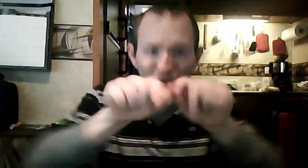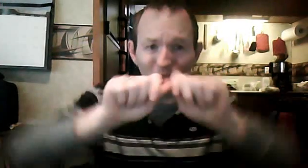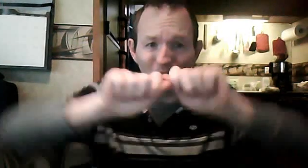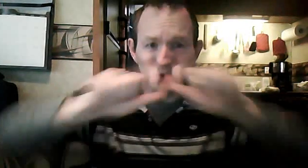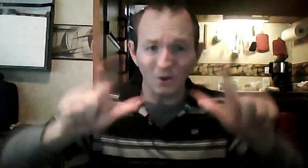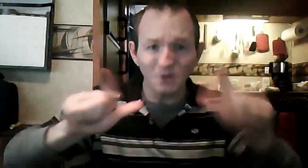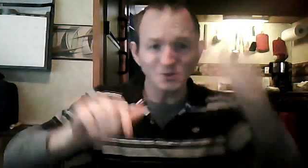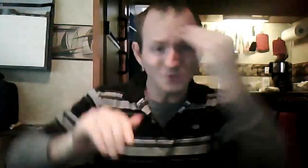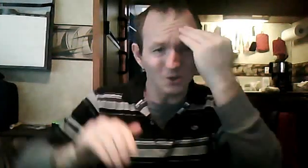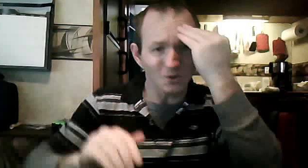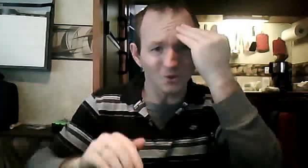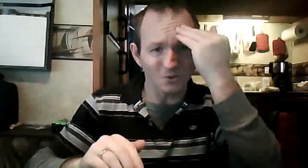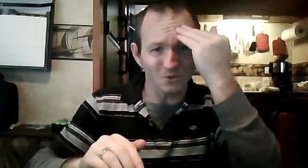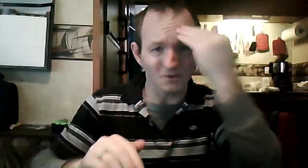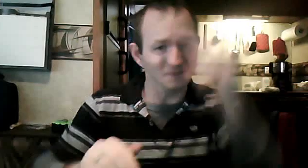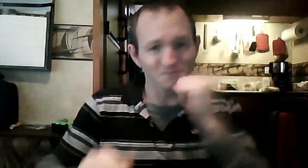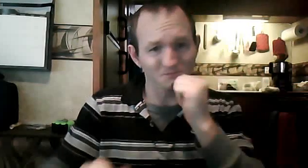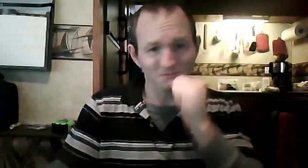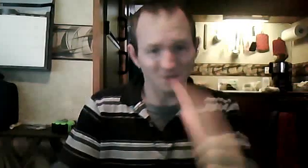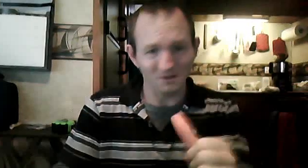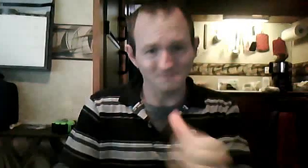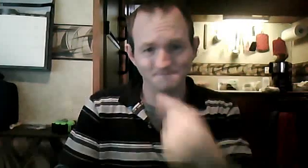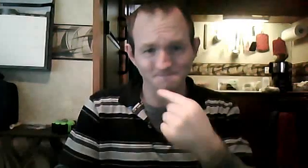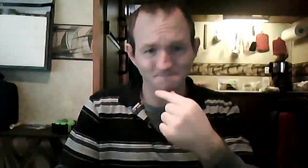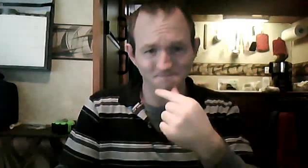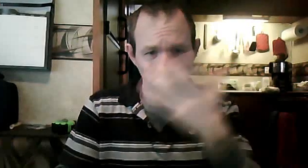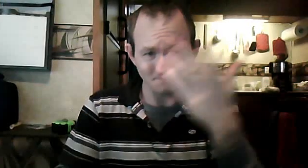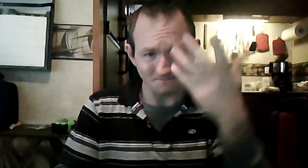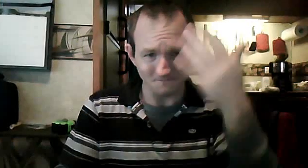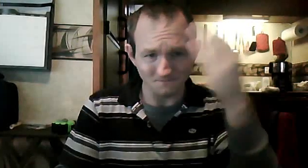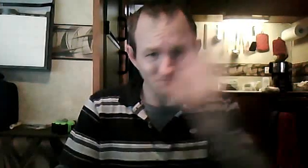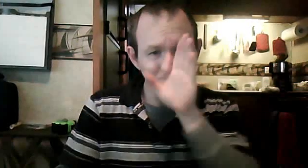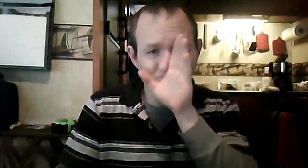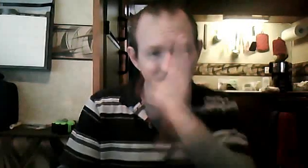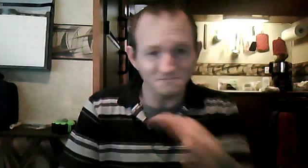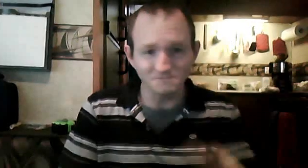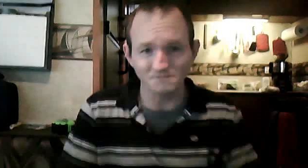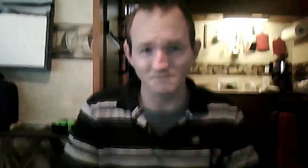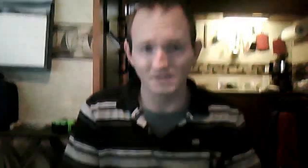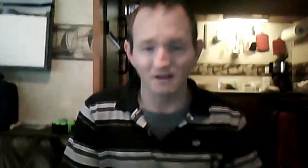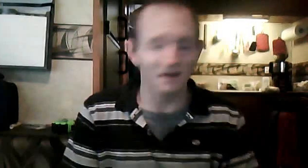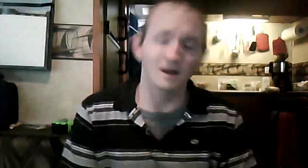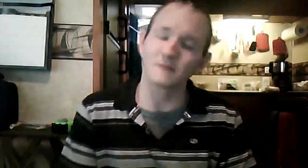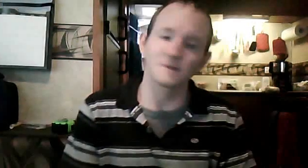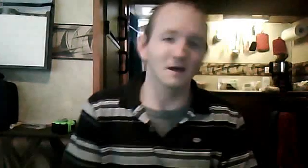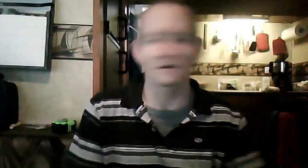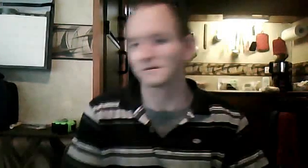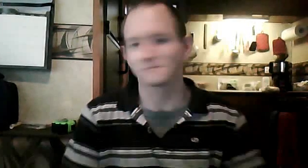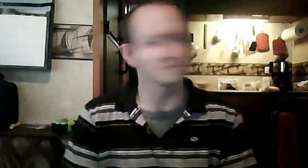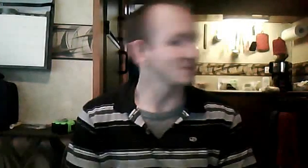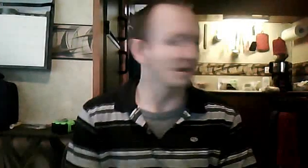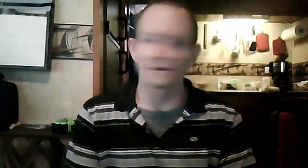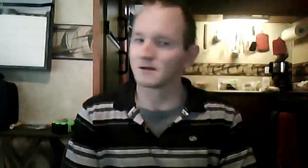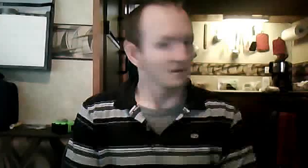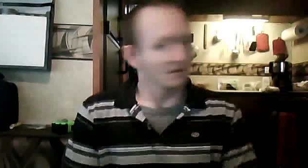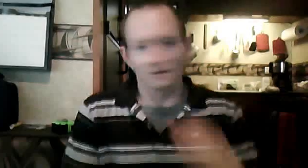what happened finally someone would come down and tell me that she wasn't alive anymore she was dead murdered